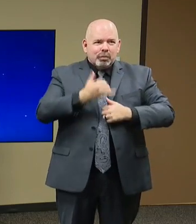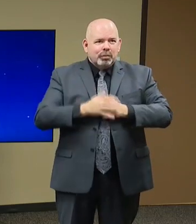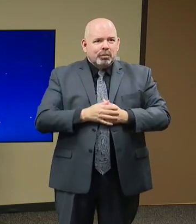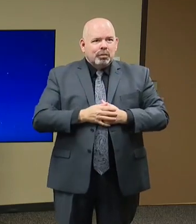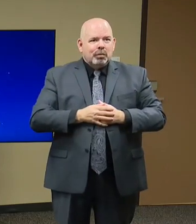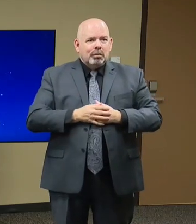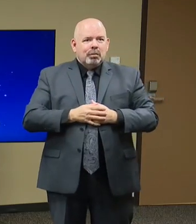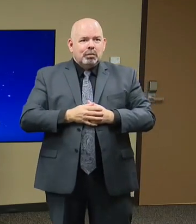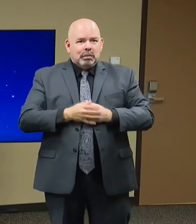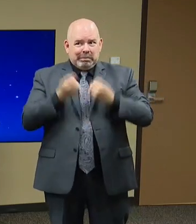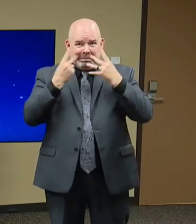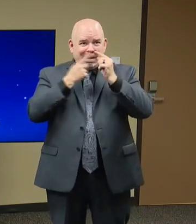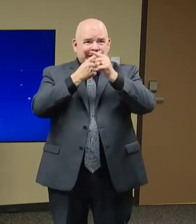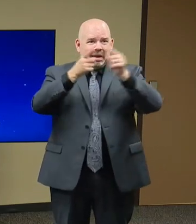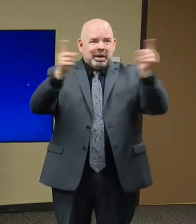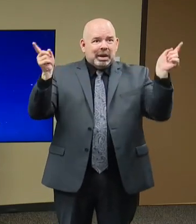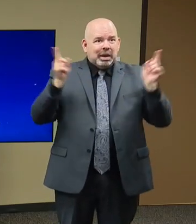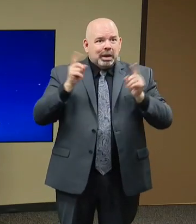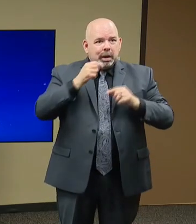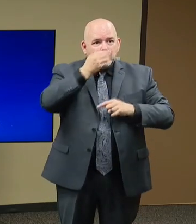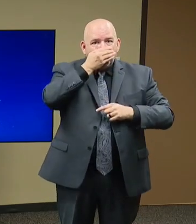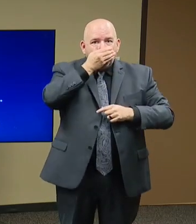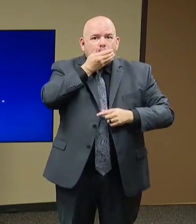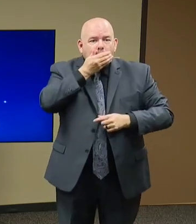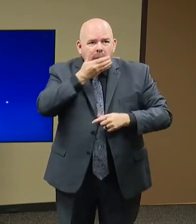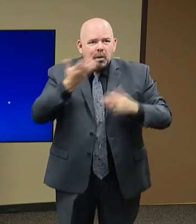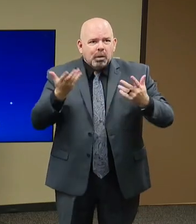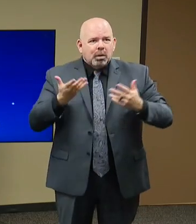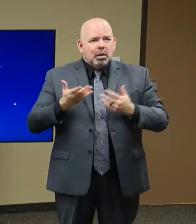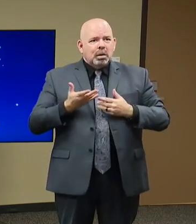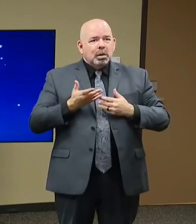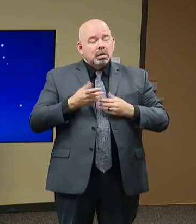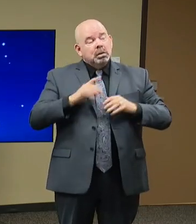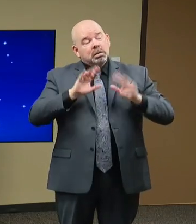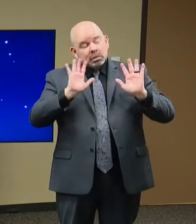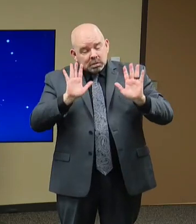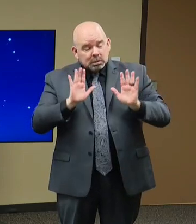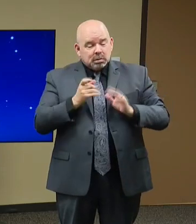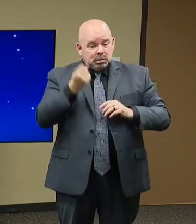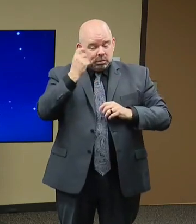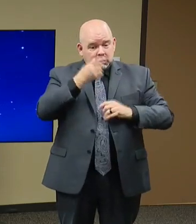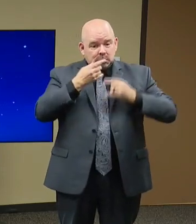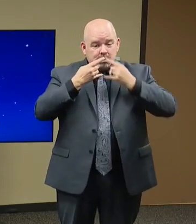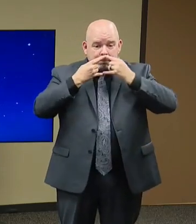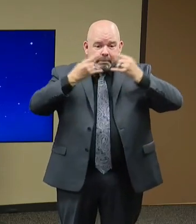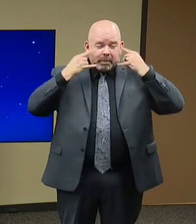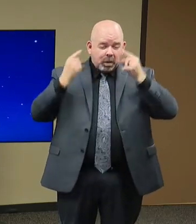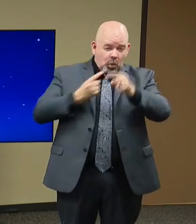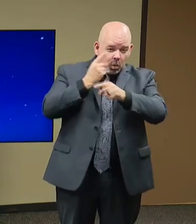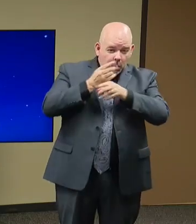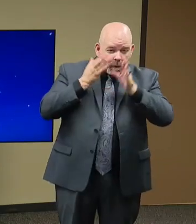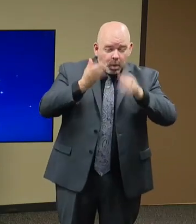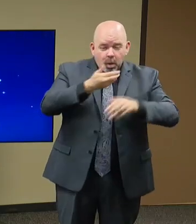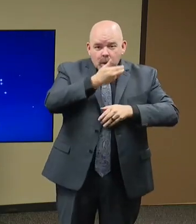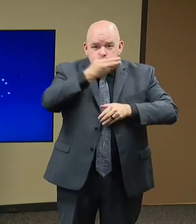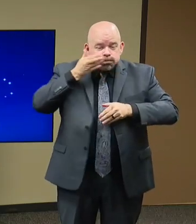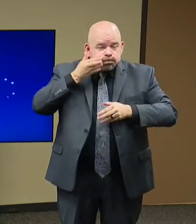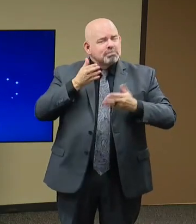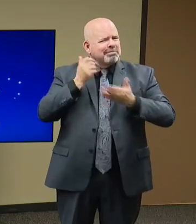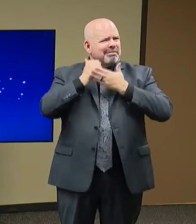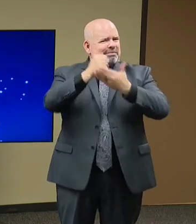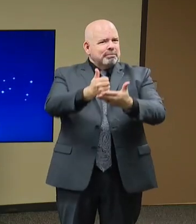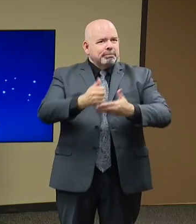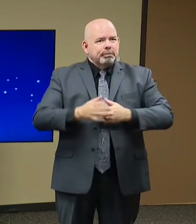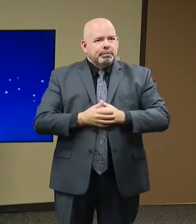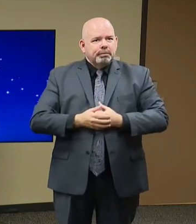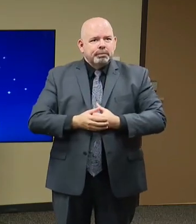on. People, it's making a difference. We're seeing the impact. Not everyone has probably been, I'm sure, following